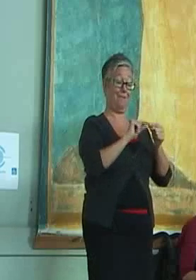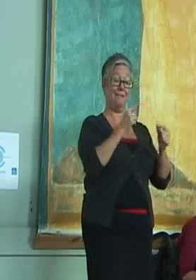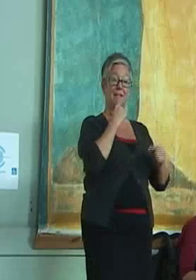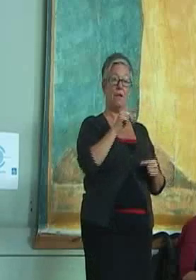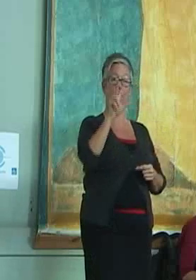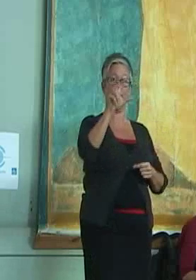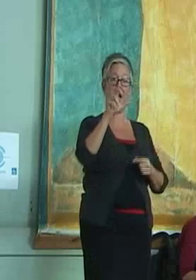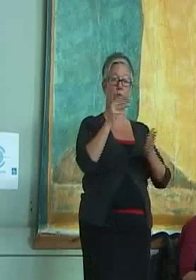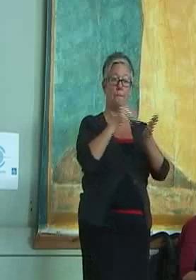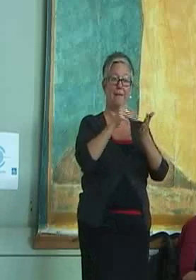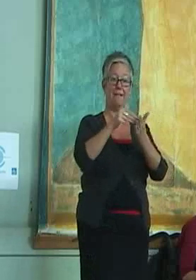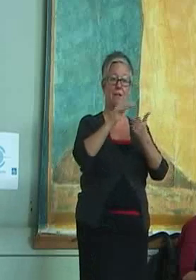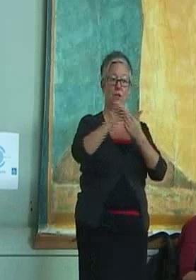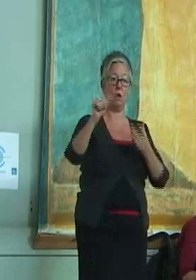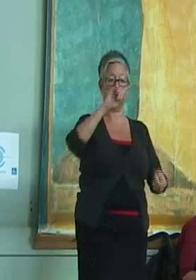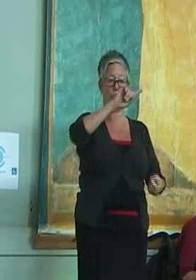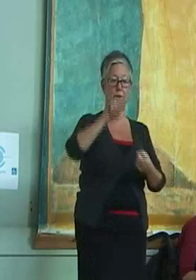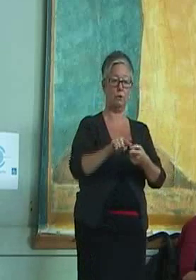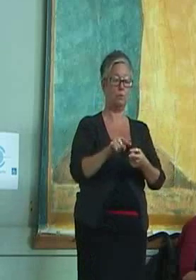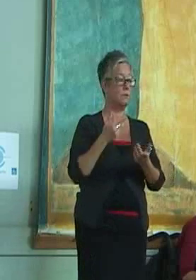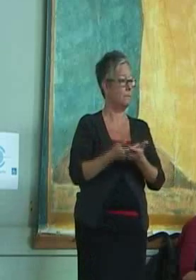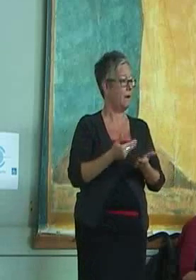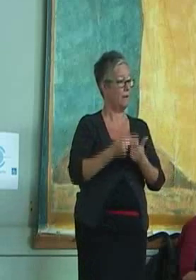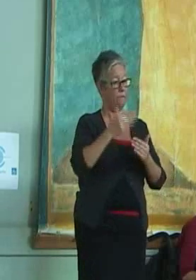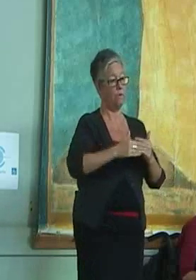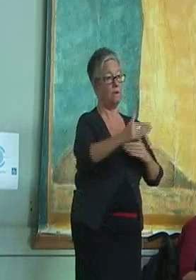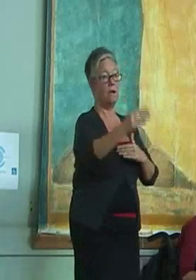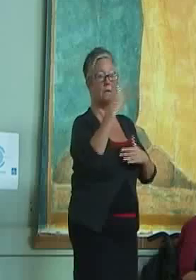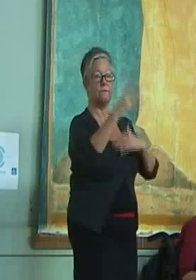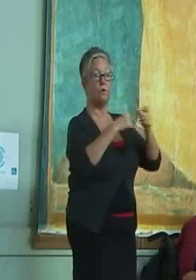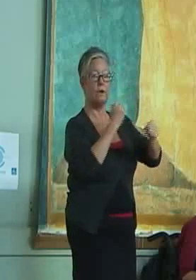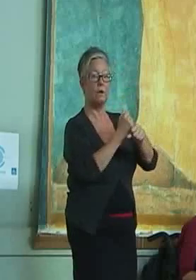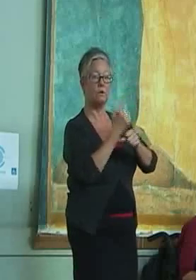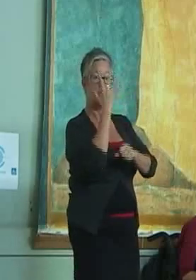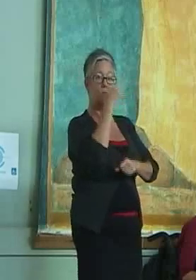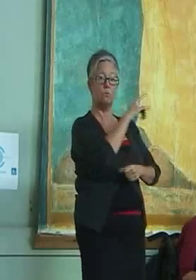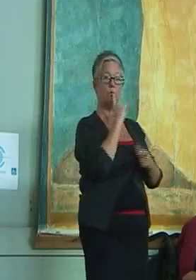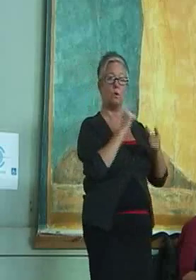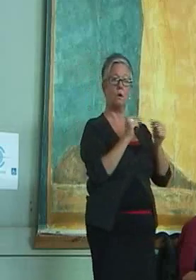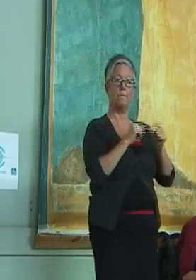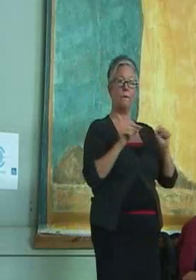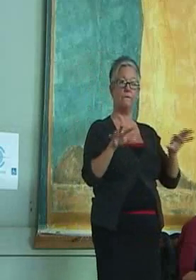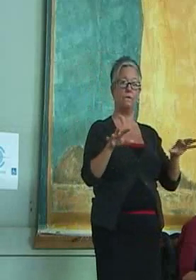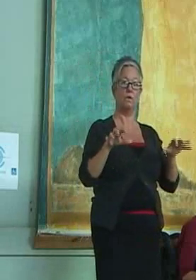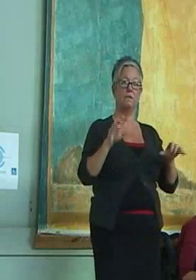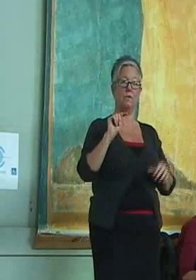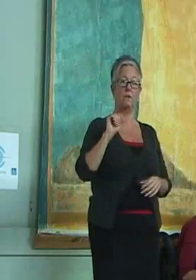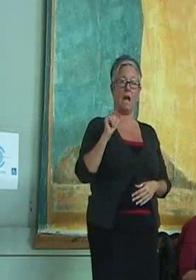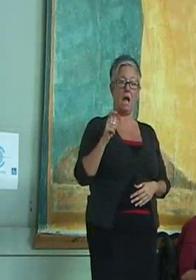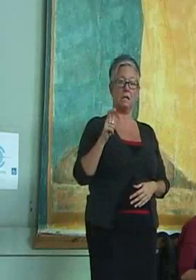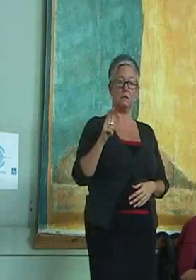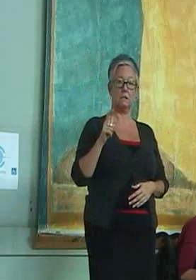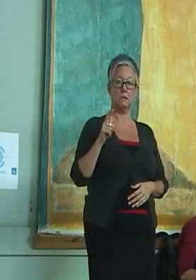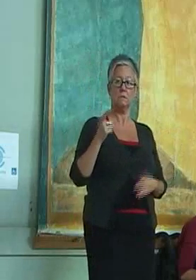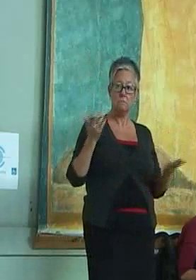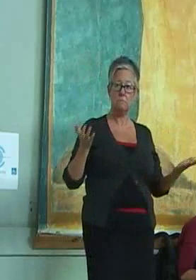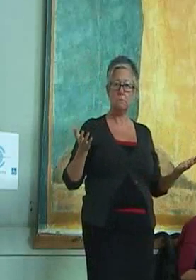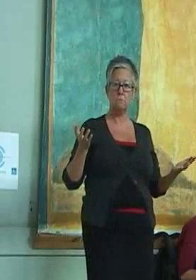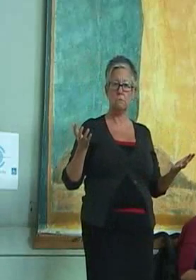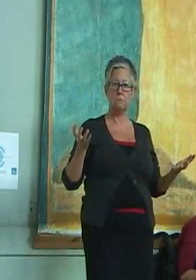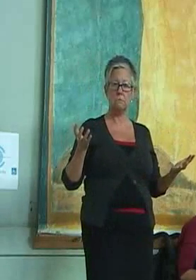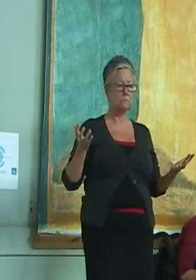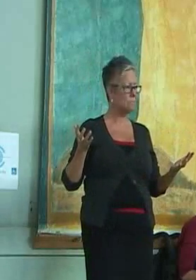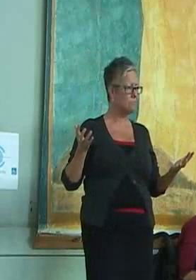in reduced revenue over the next 4 years because of a freeze and because of reductions in taxes. So the